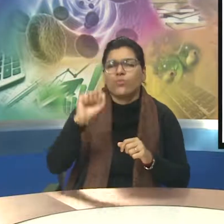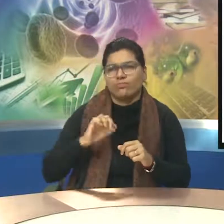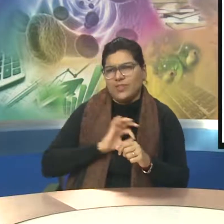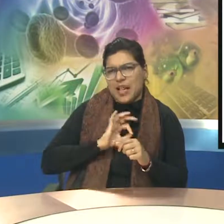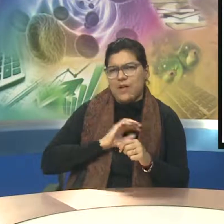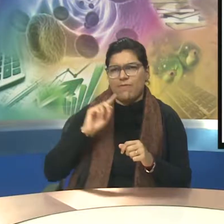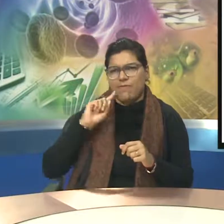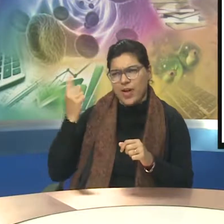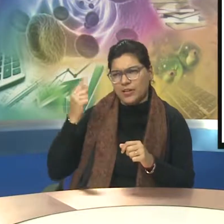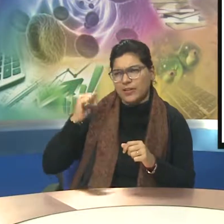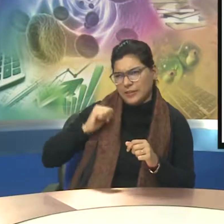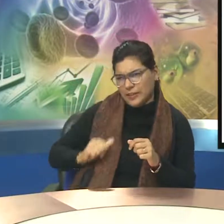written